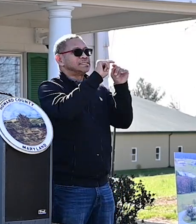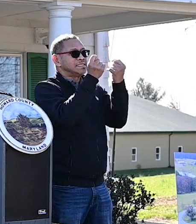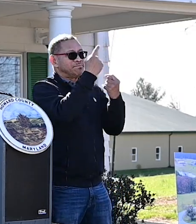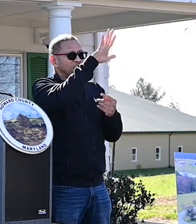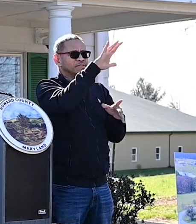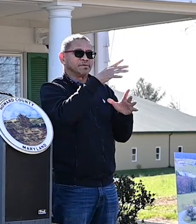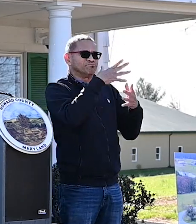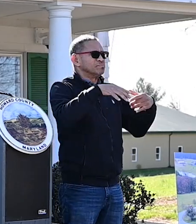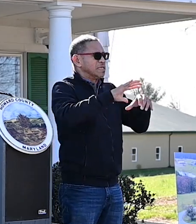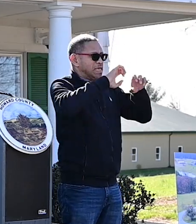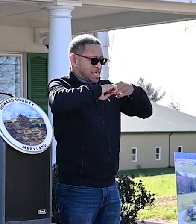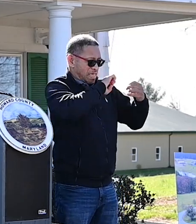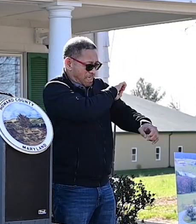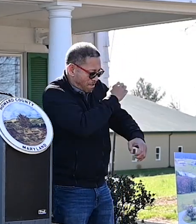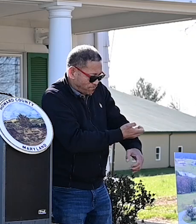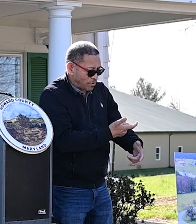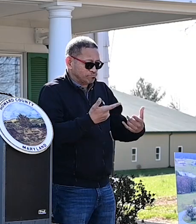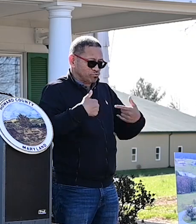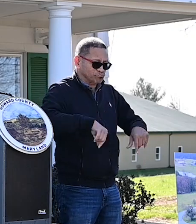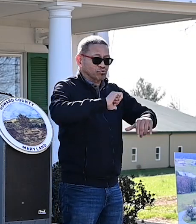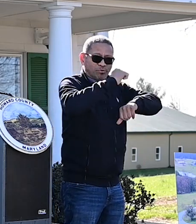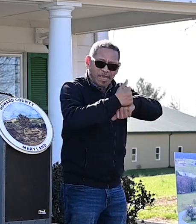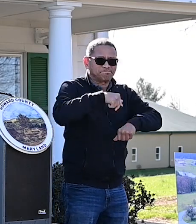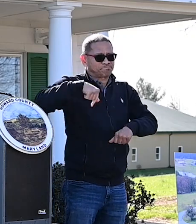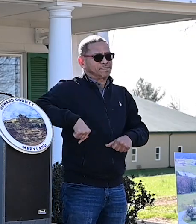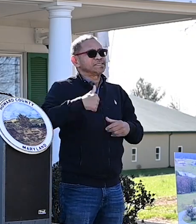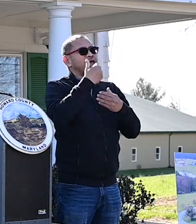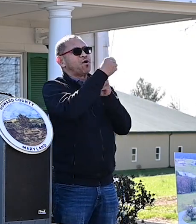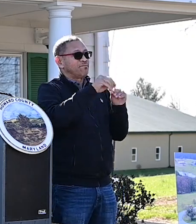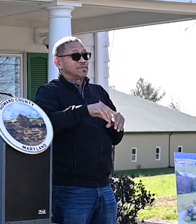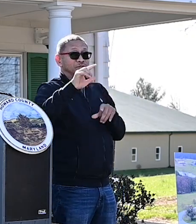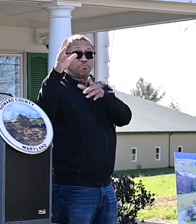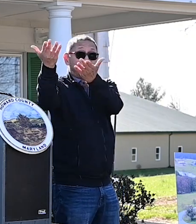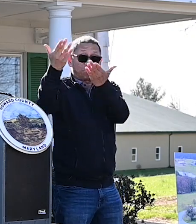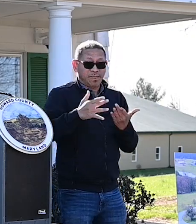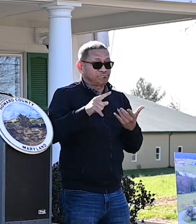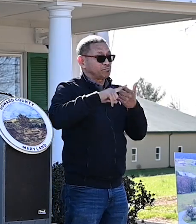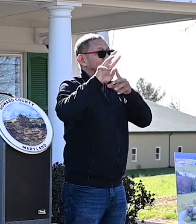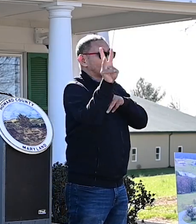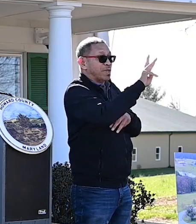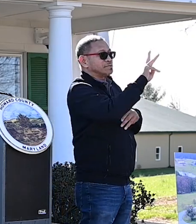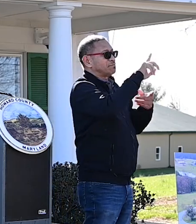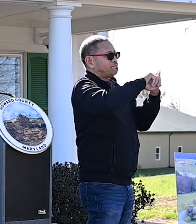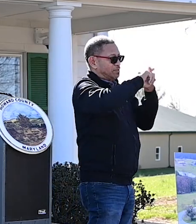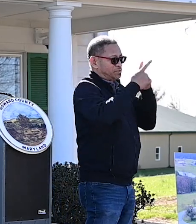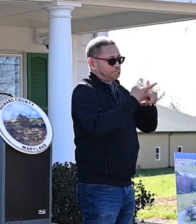efforts and planning that have brought the Office of Agriculture to West Friendship Park.